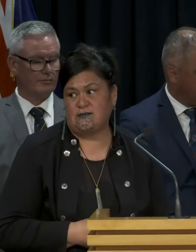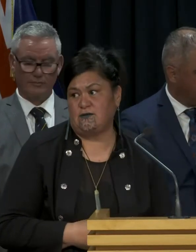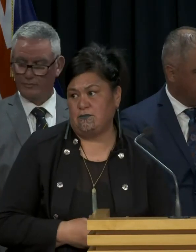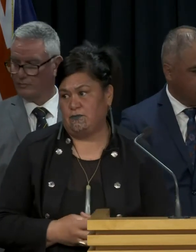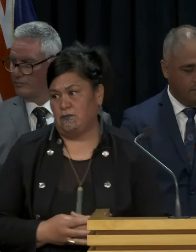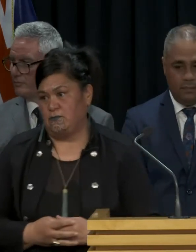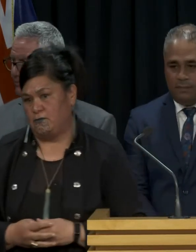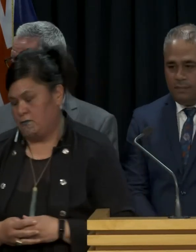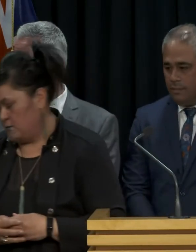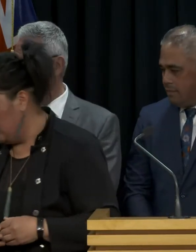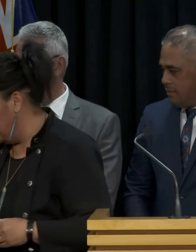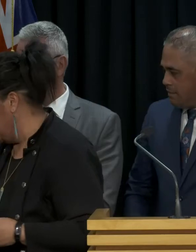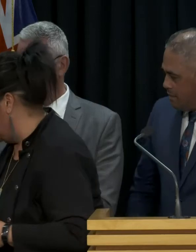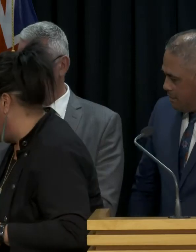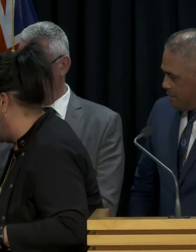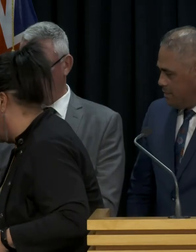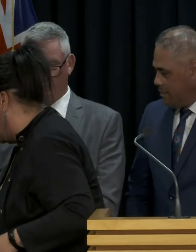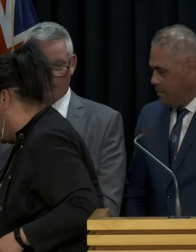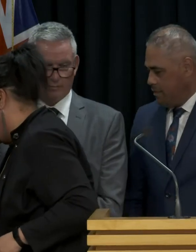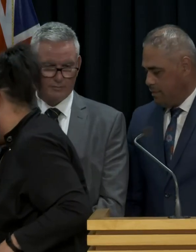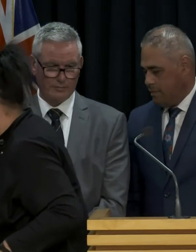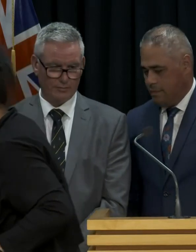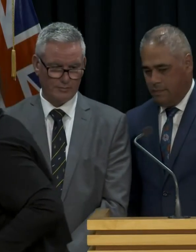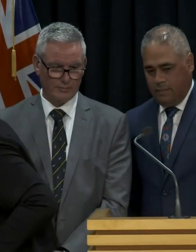suggest you ask them. Can we borrow you, please?